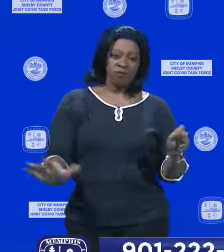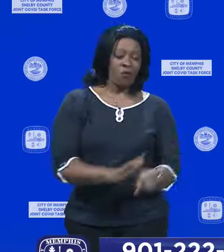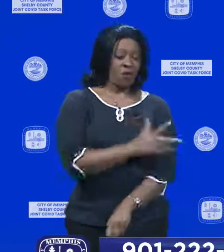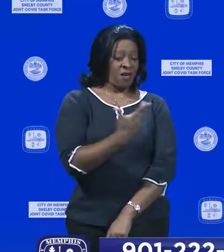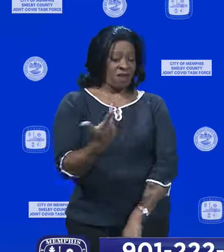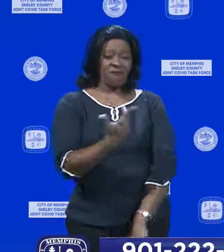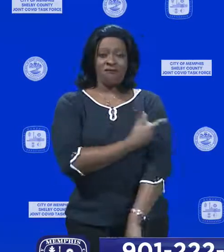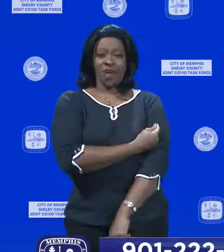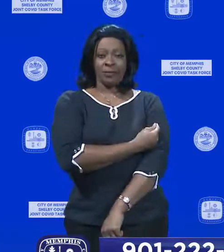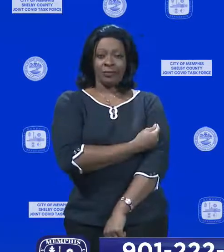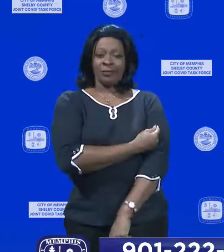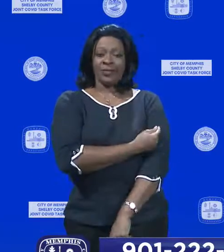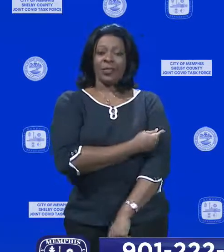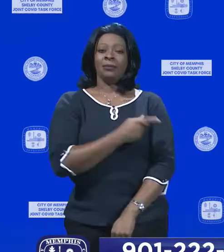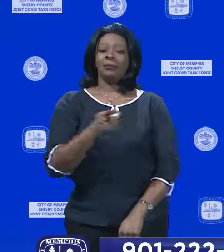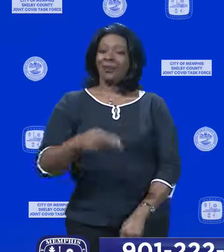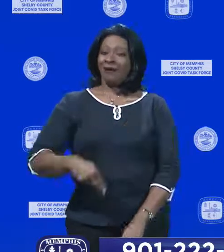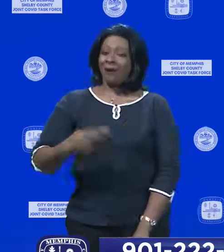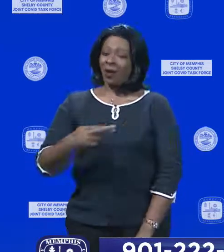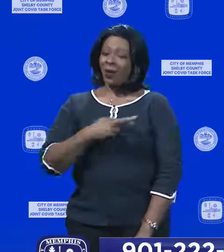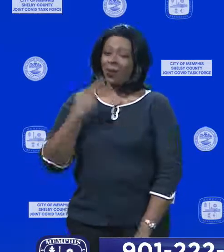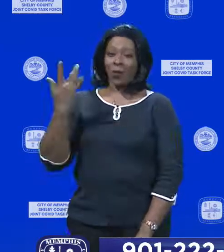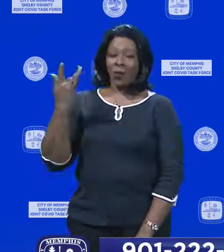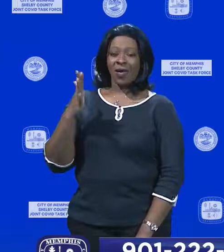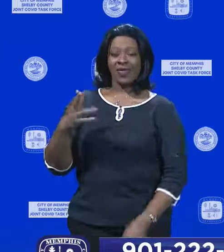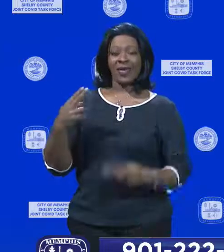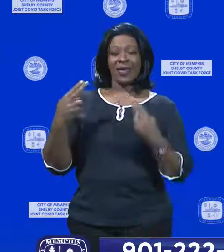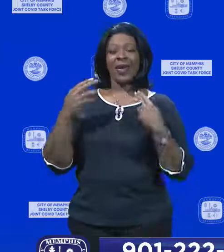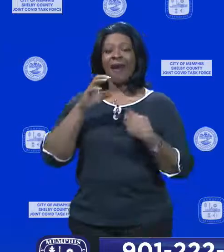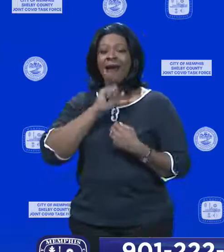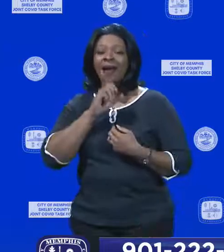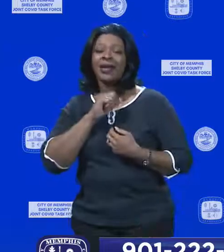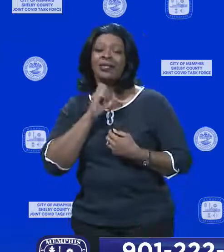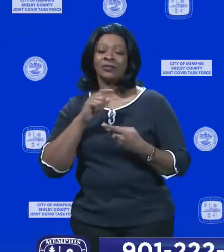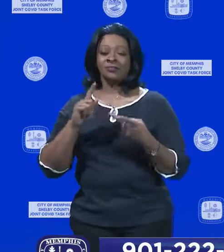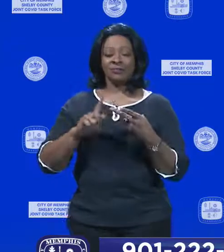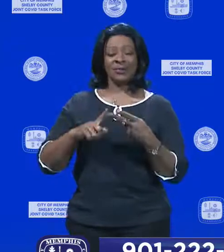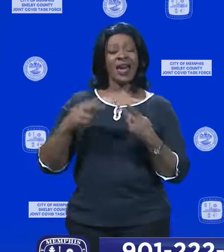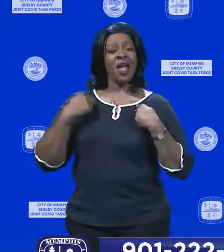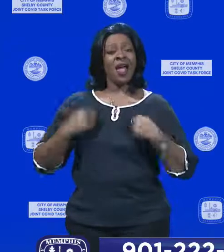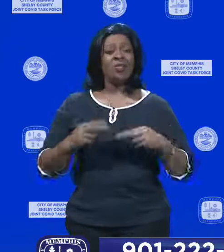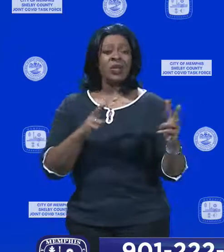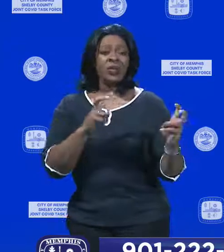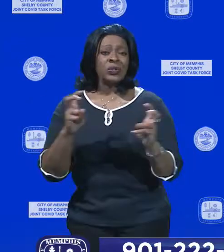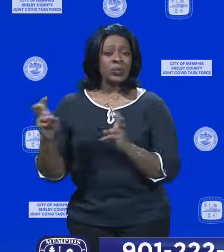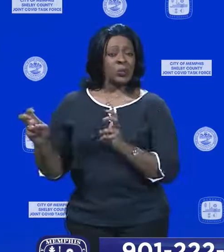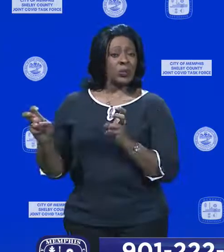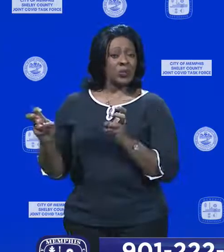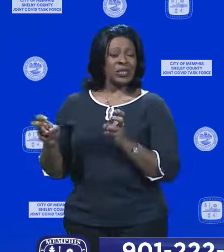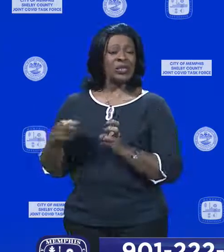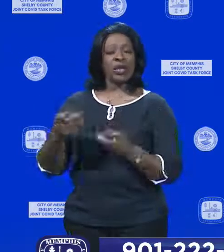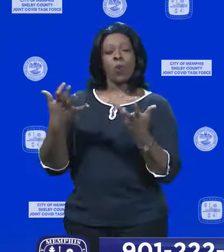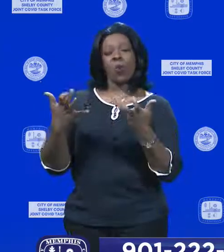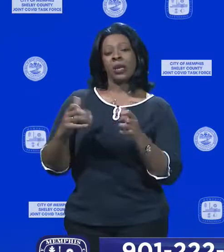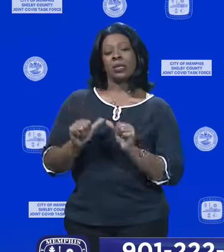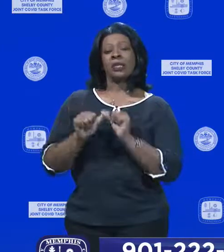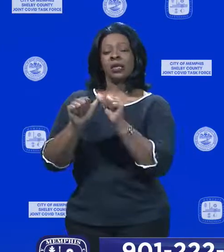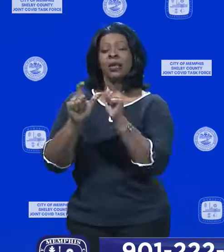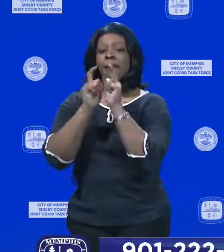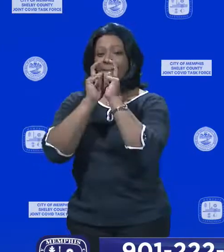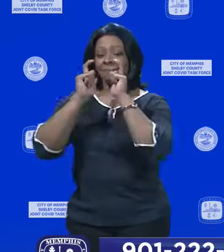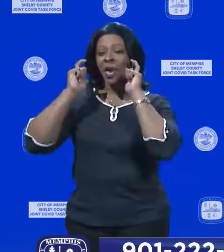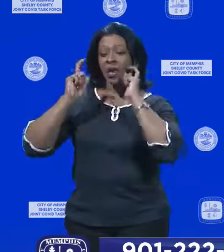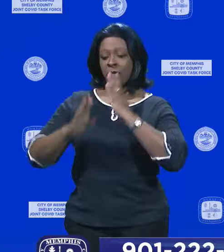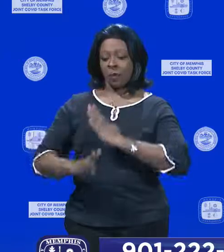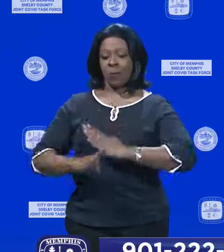vaccinated, but they're also vulnerable because of advanced age or underlying conditions, and they want to continue wearing a mask